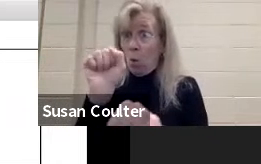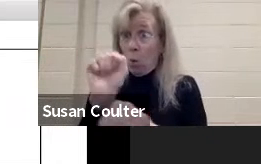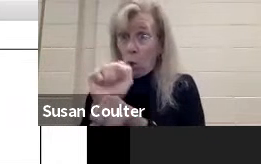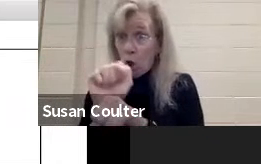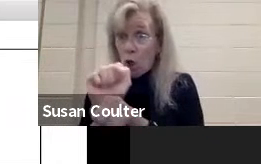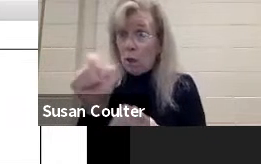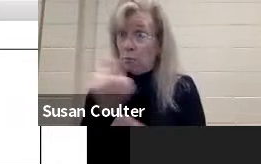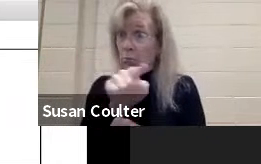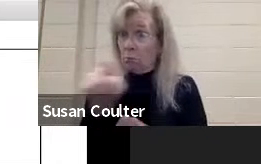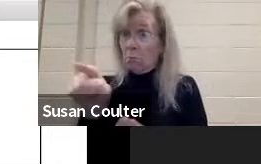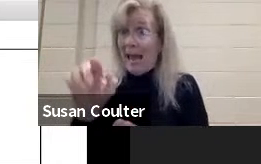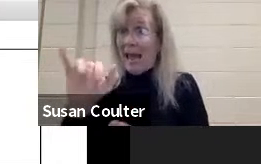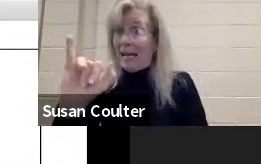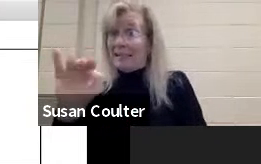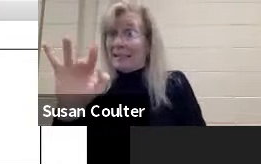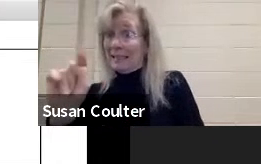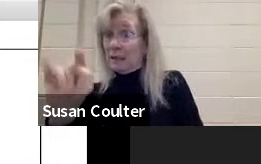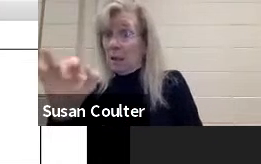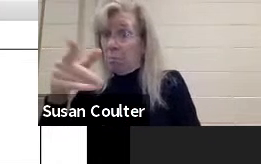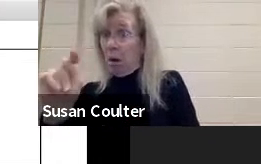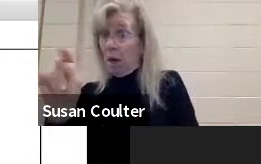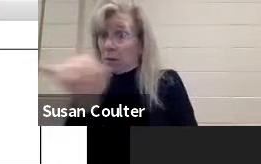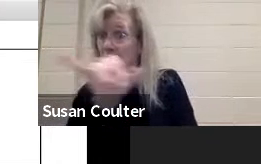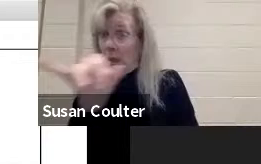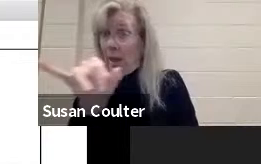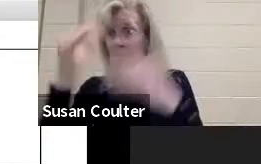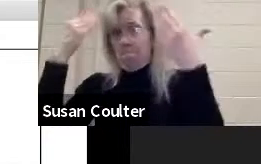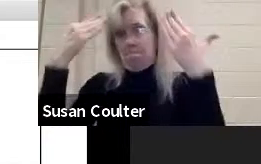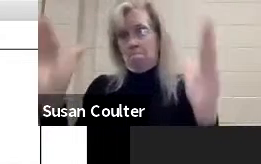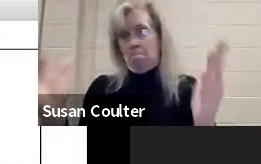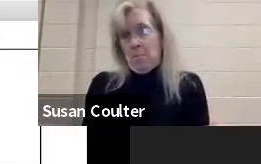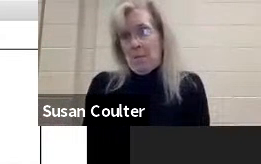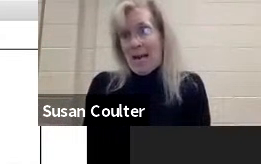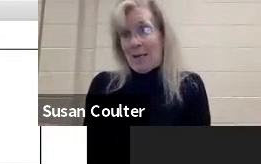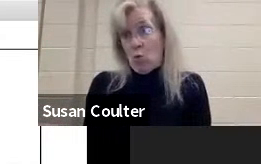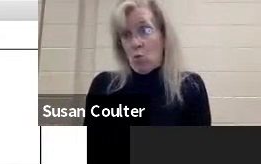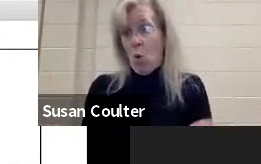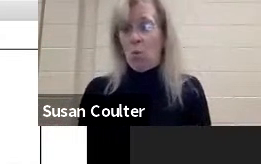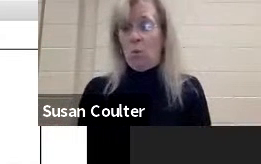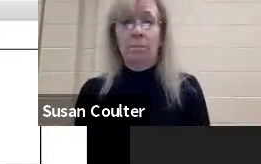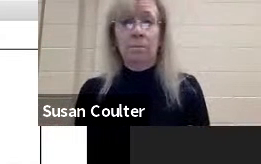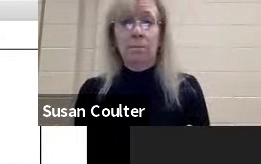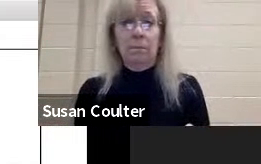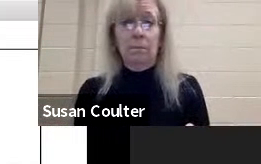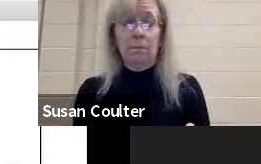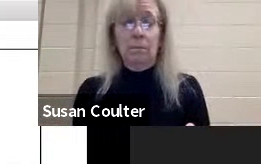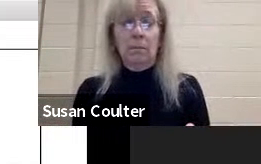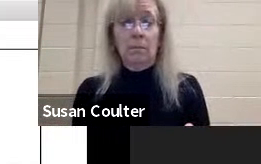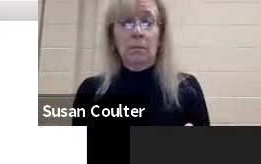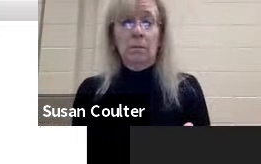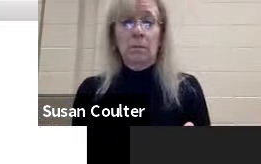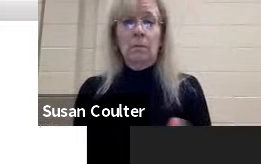same work as Instant Pot, same, I don't know.